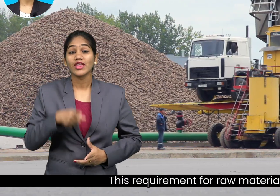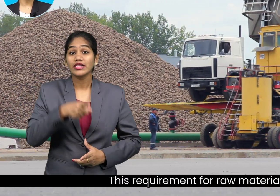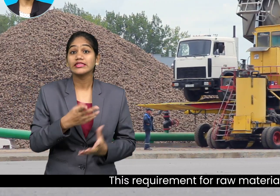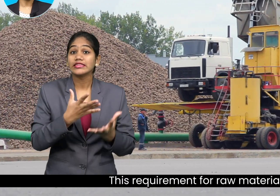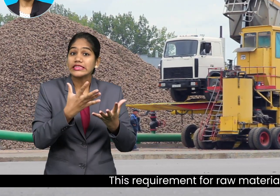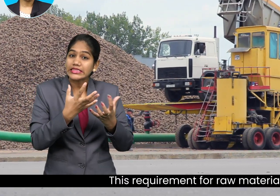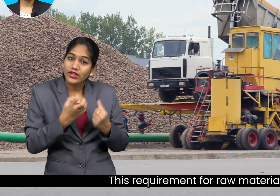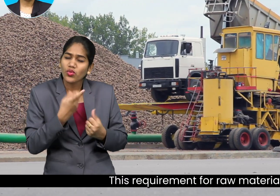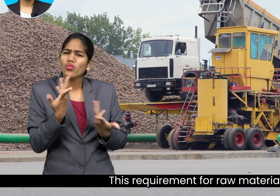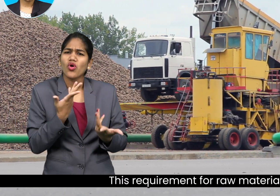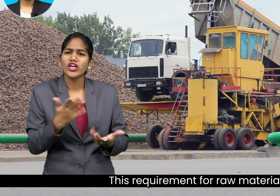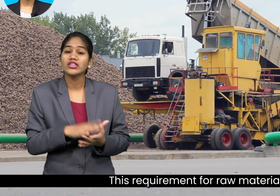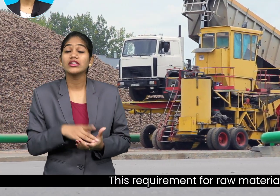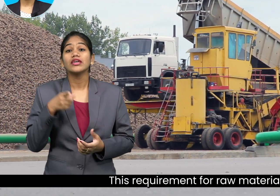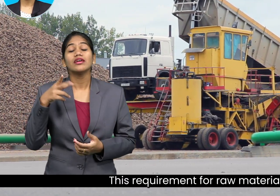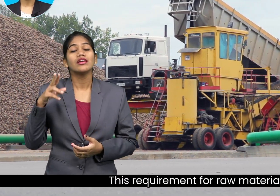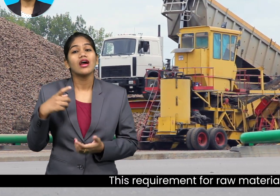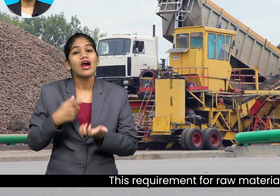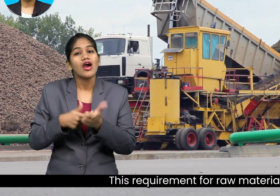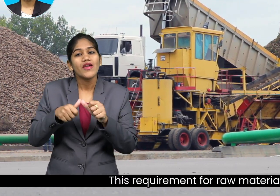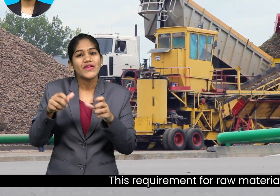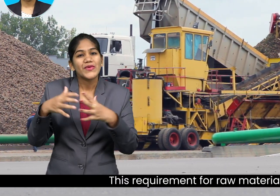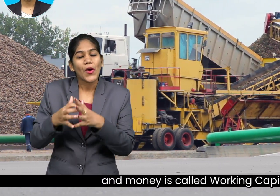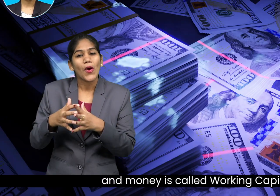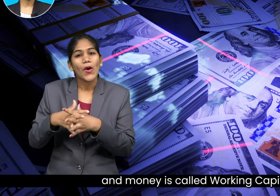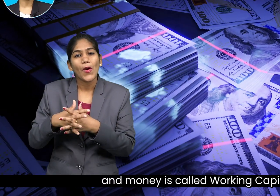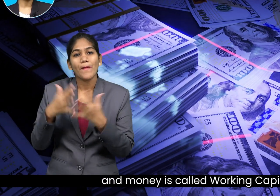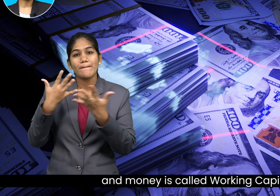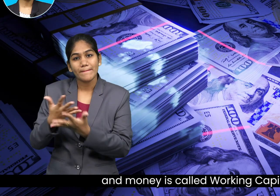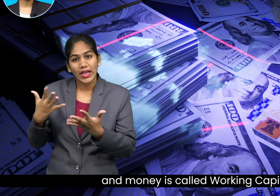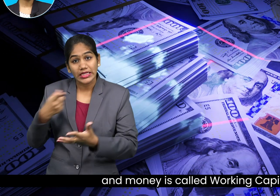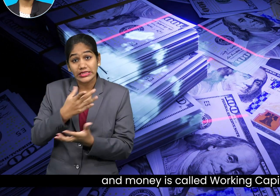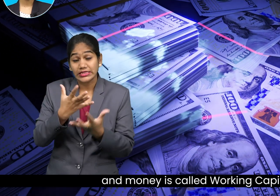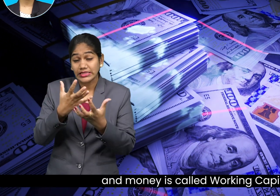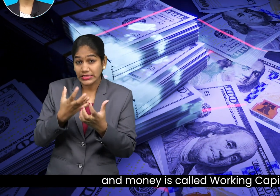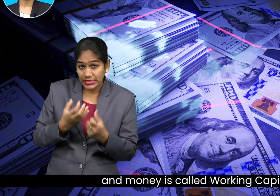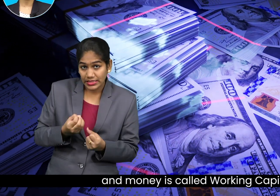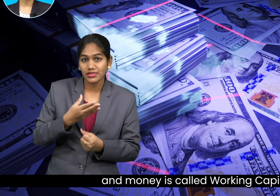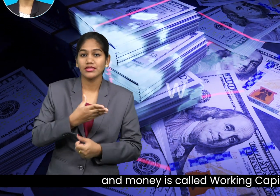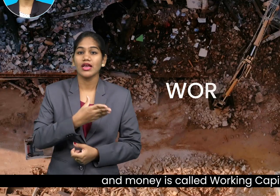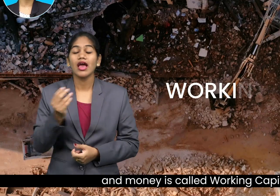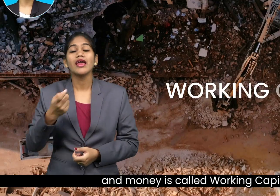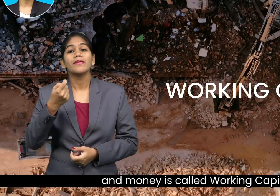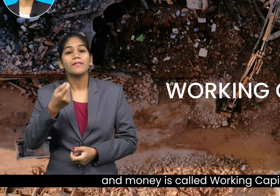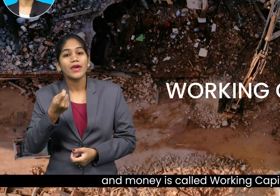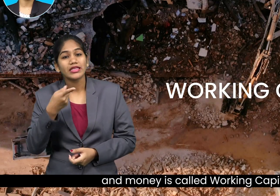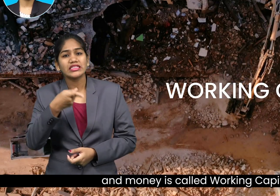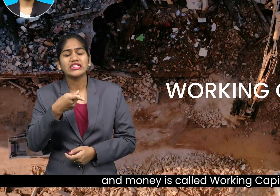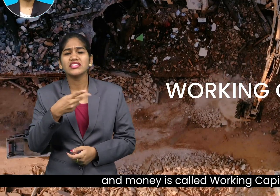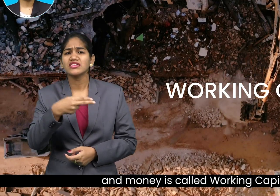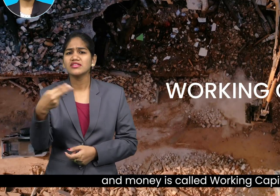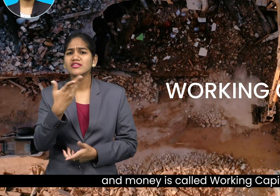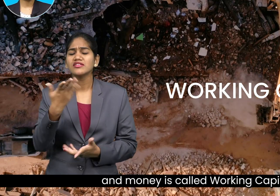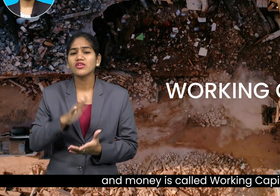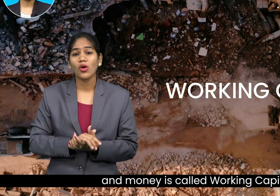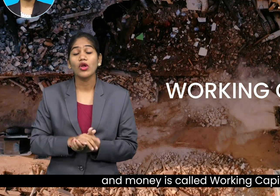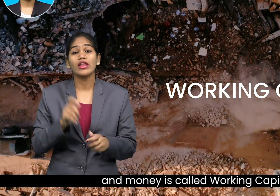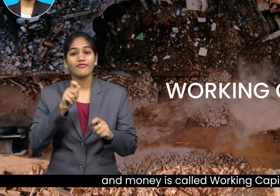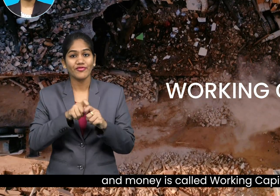This requirement for raw materials and money is called working capital.